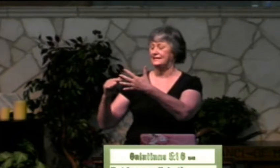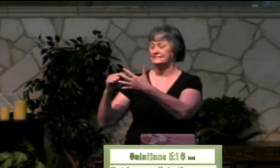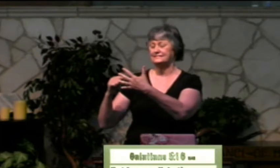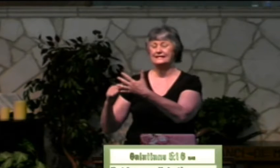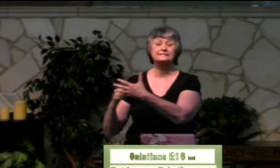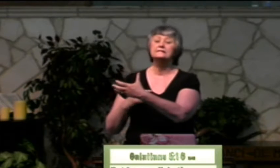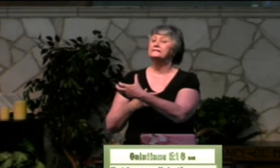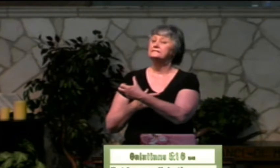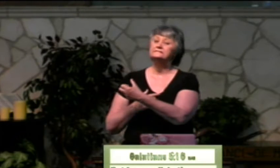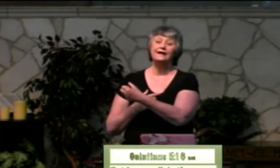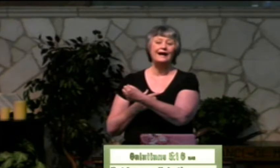this,